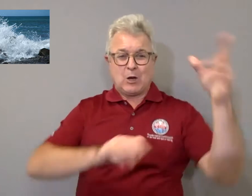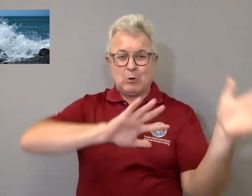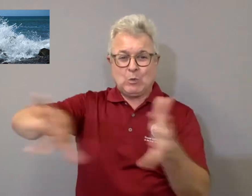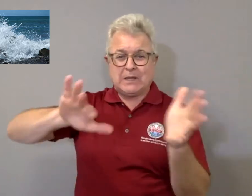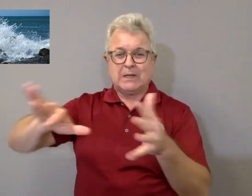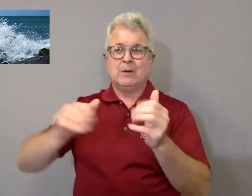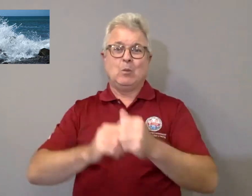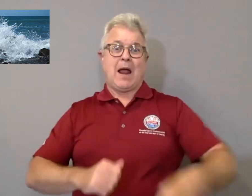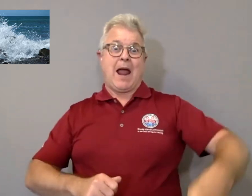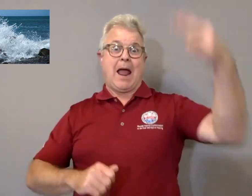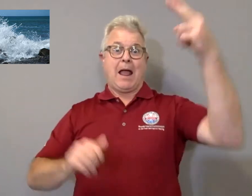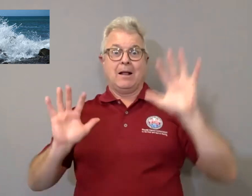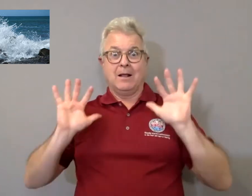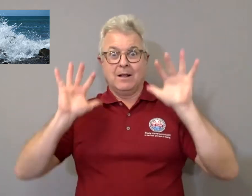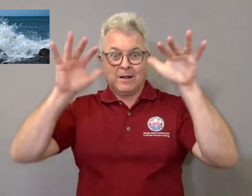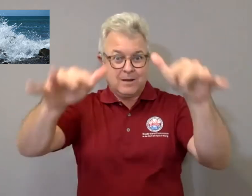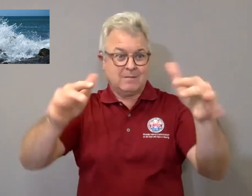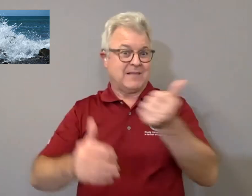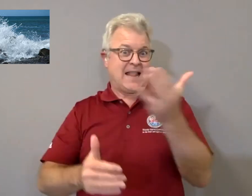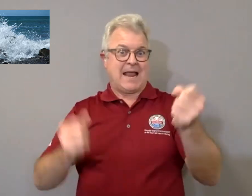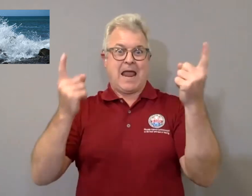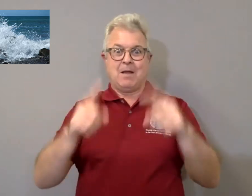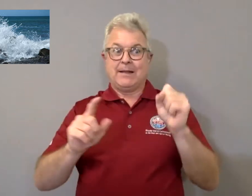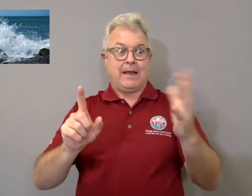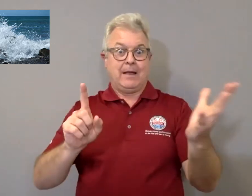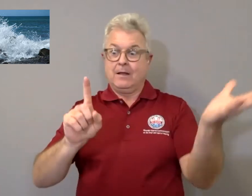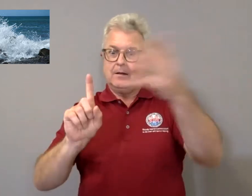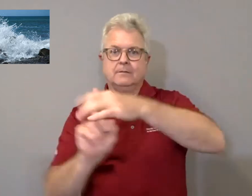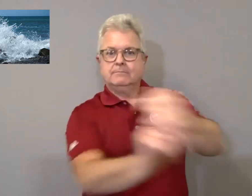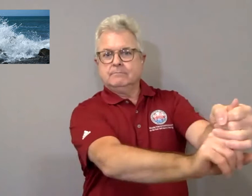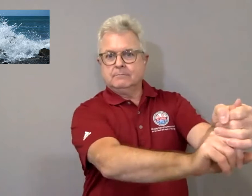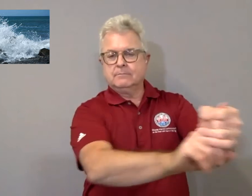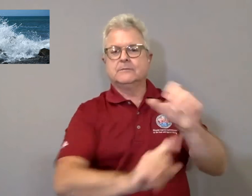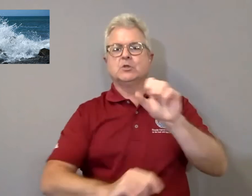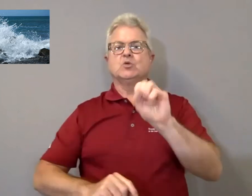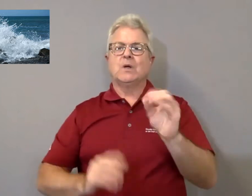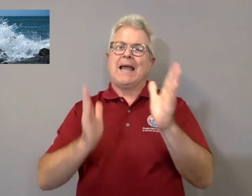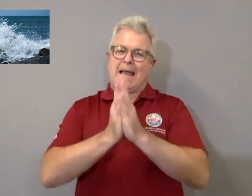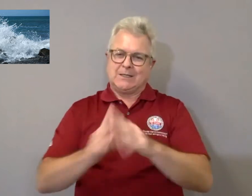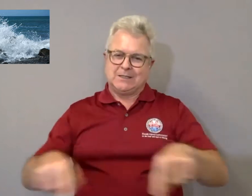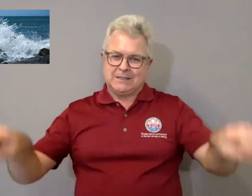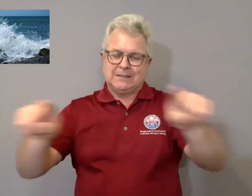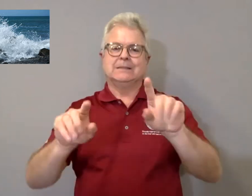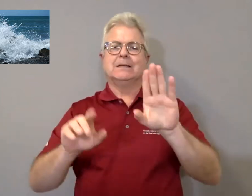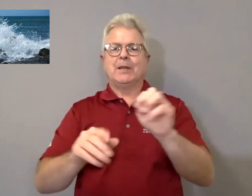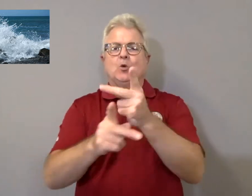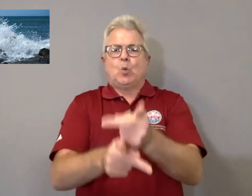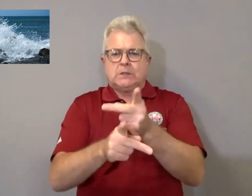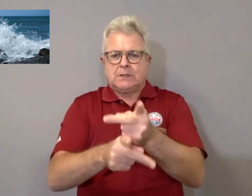Nature of this storm, high winds and high surf, anything could happen and people could be taken off the rocks out to